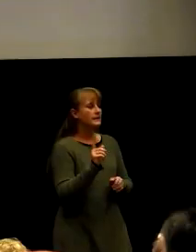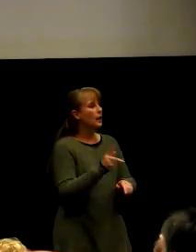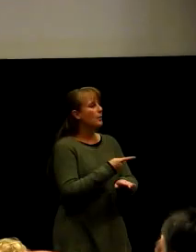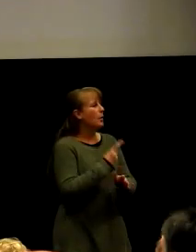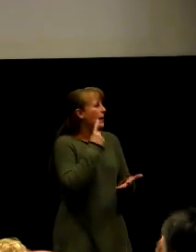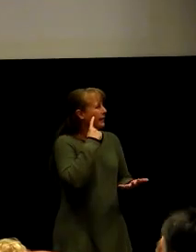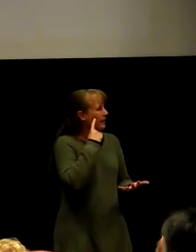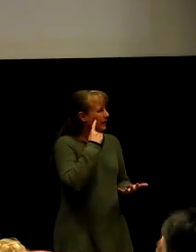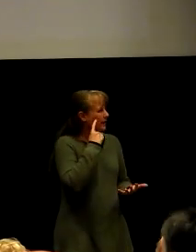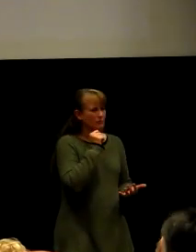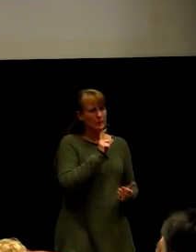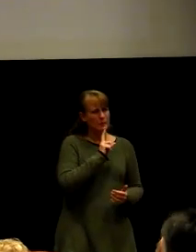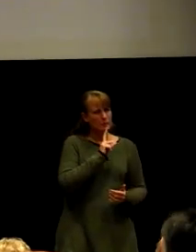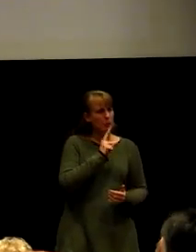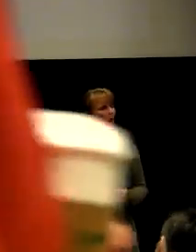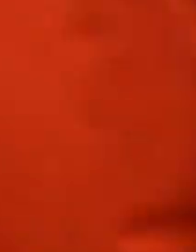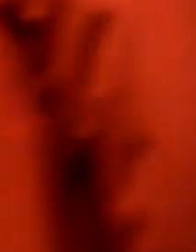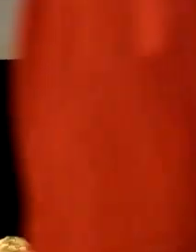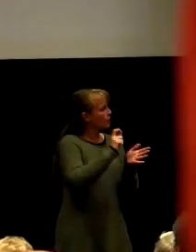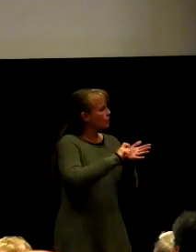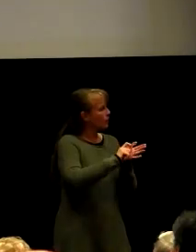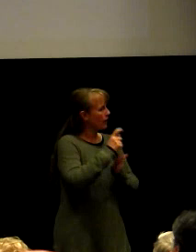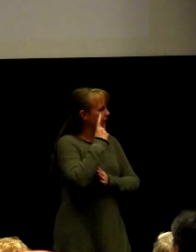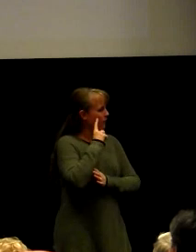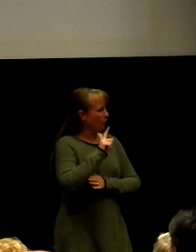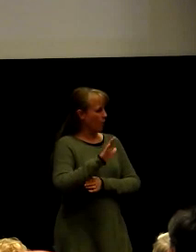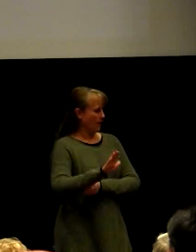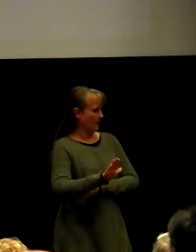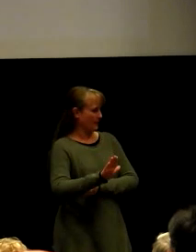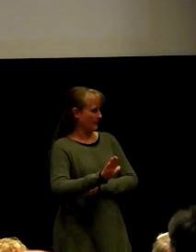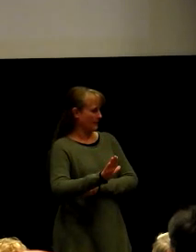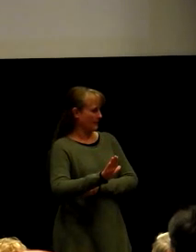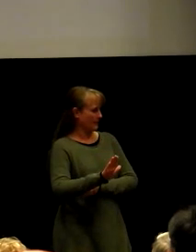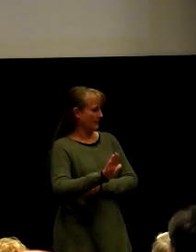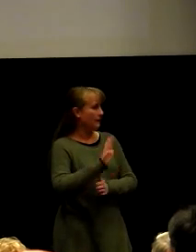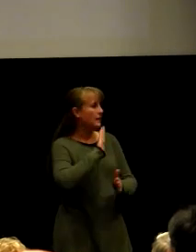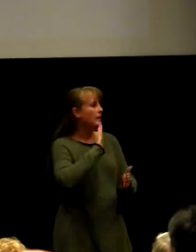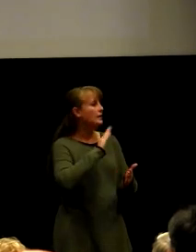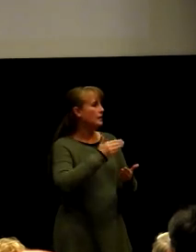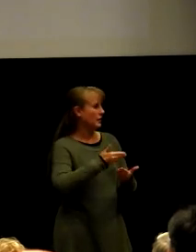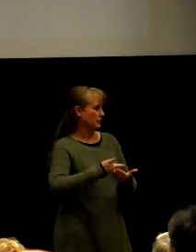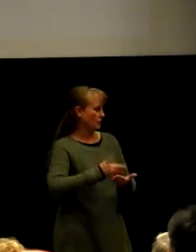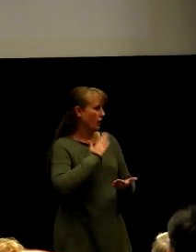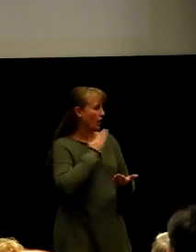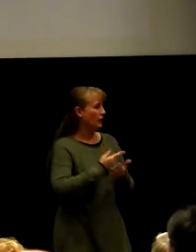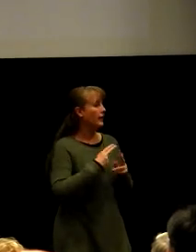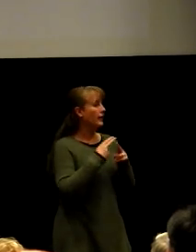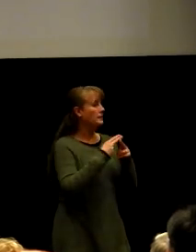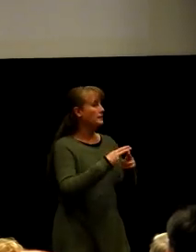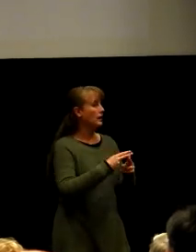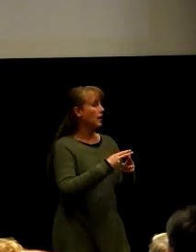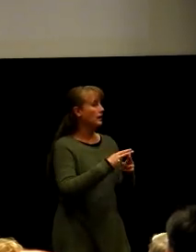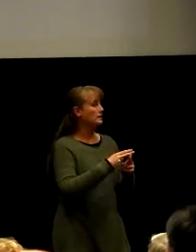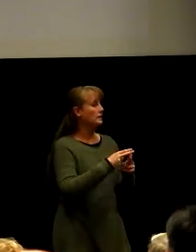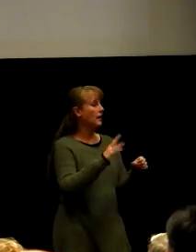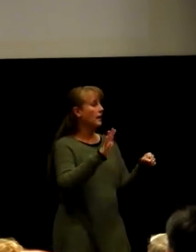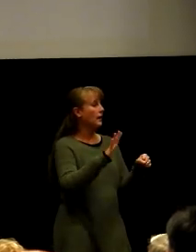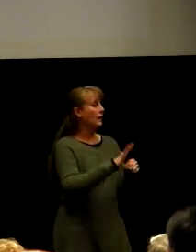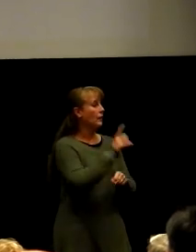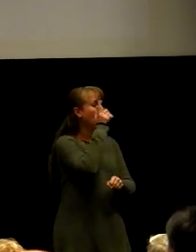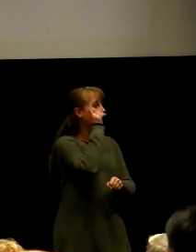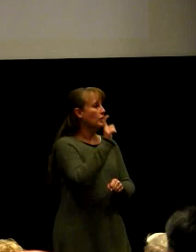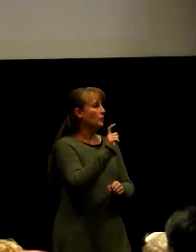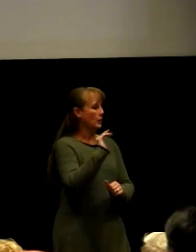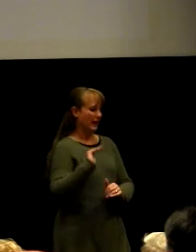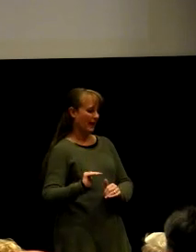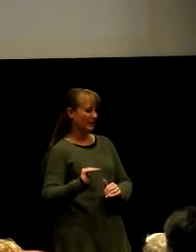poem, I think he wrote it for his daughter. It's called Full Moon and Little